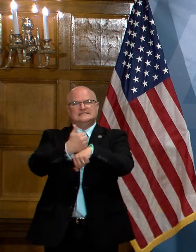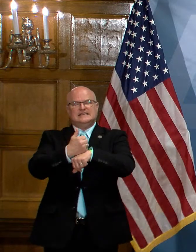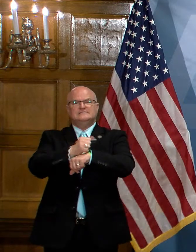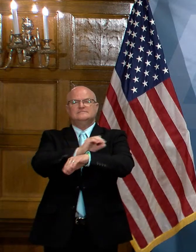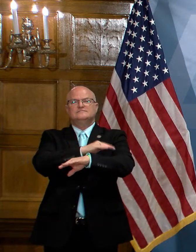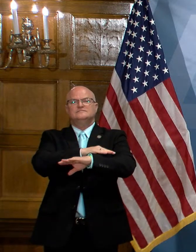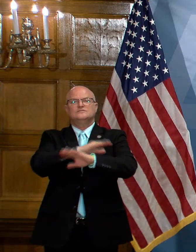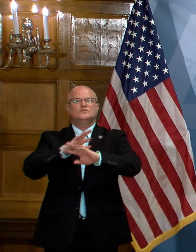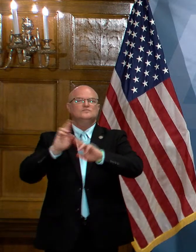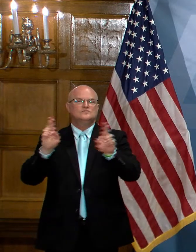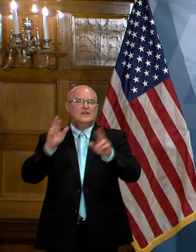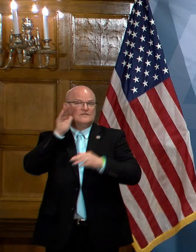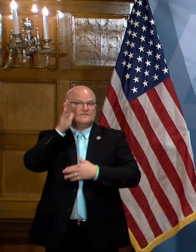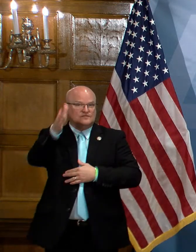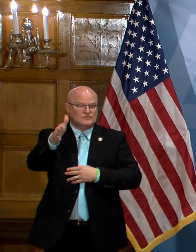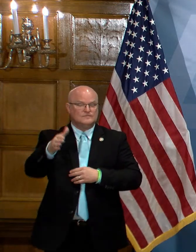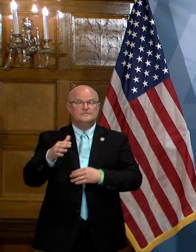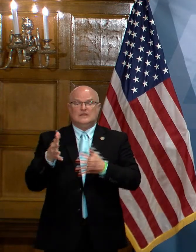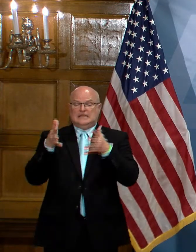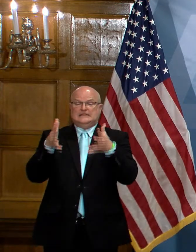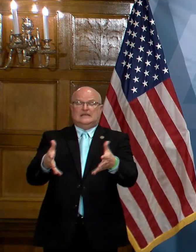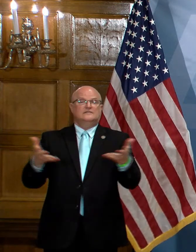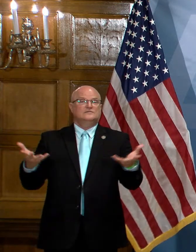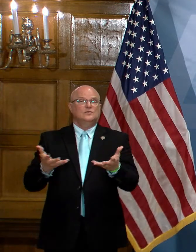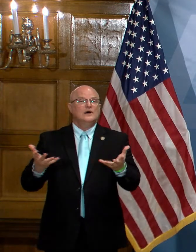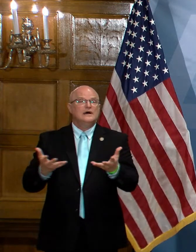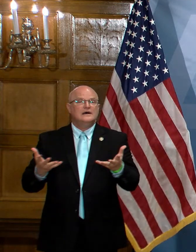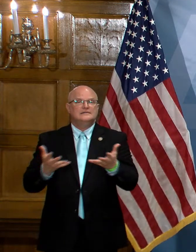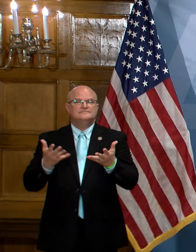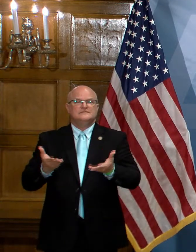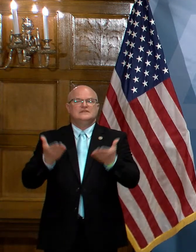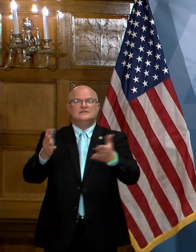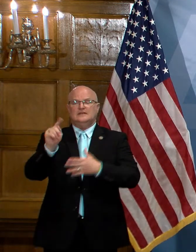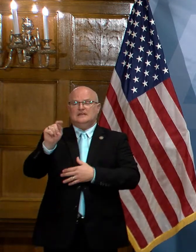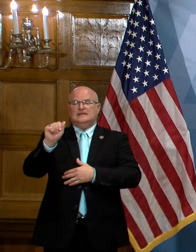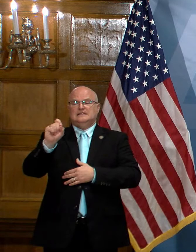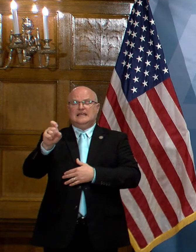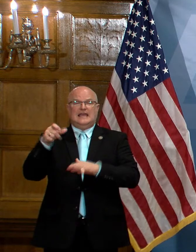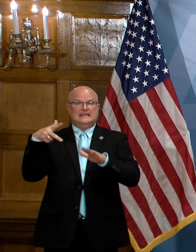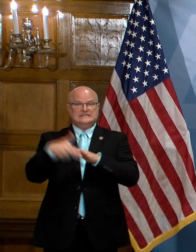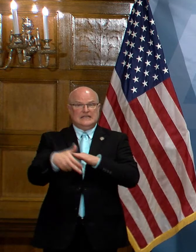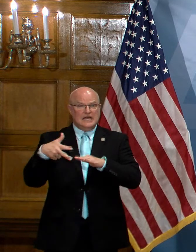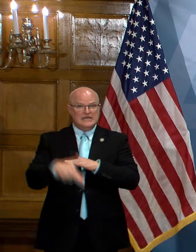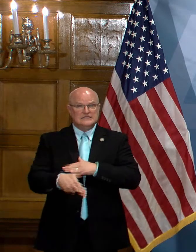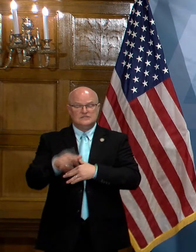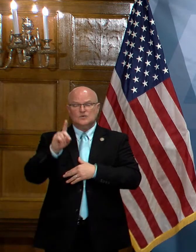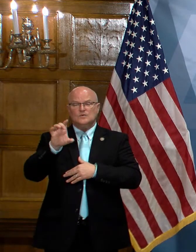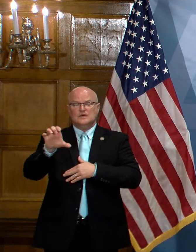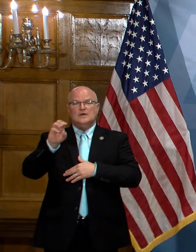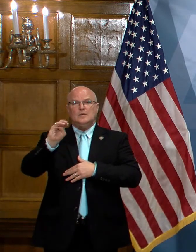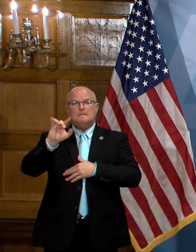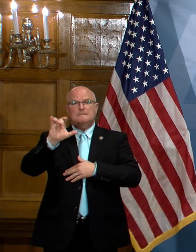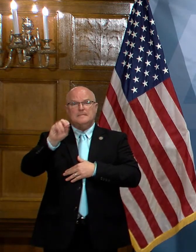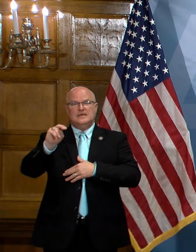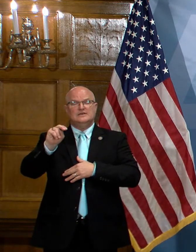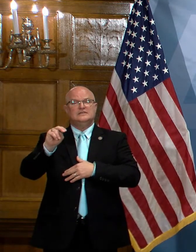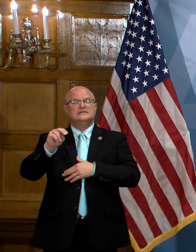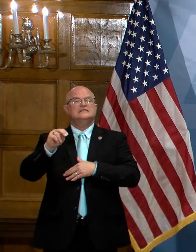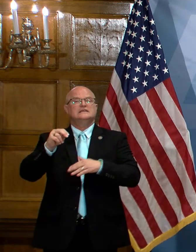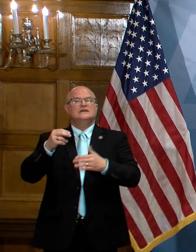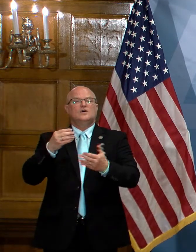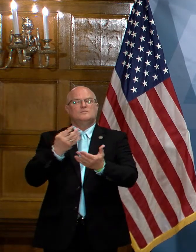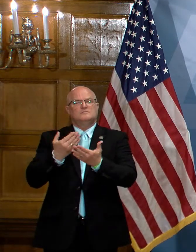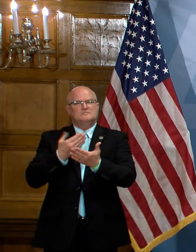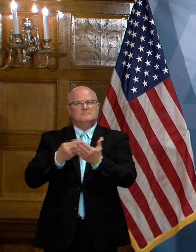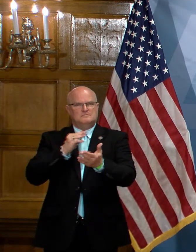stage for that. What remains to be done would be issues of tax cuts, $100 million in the long-term reserve